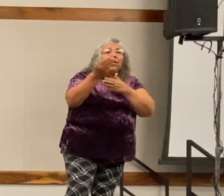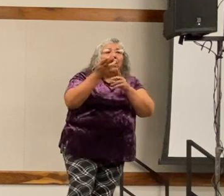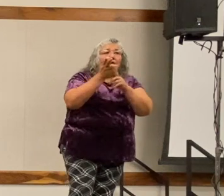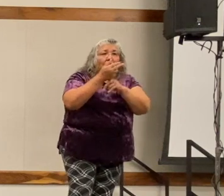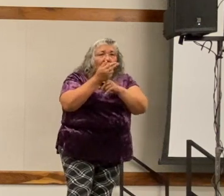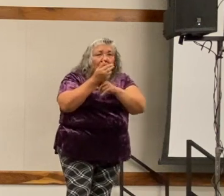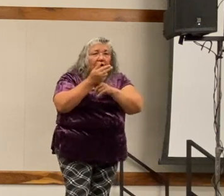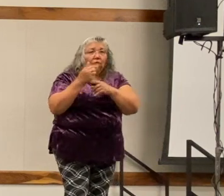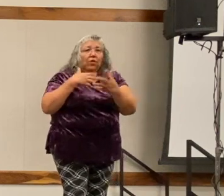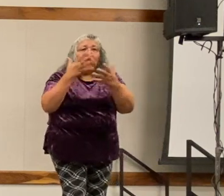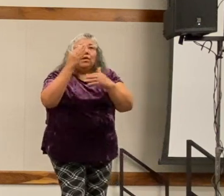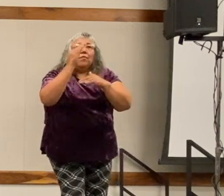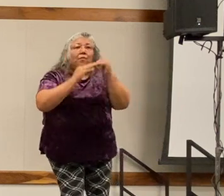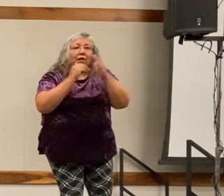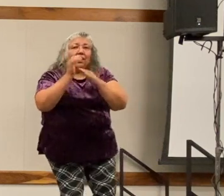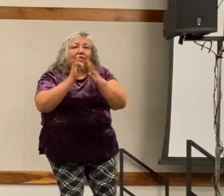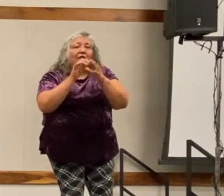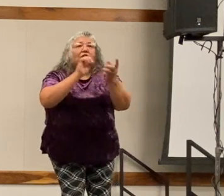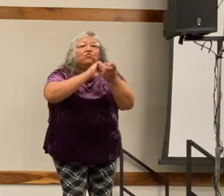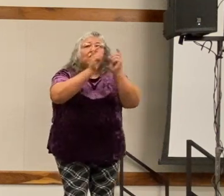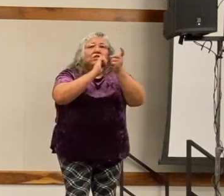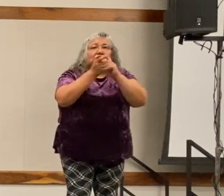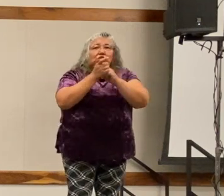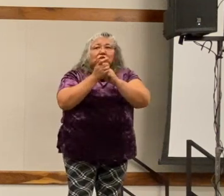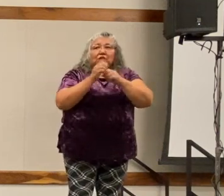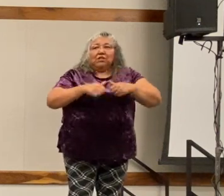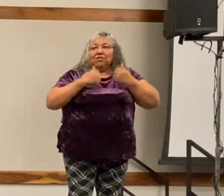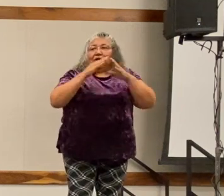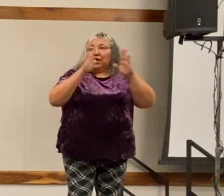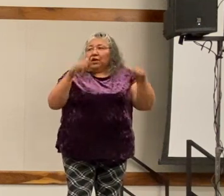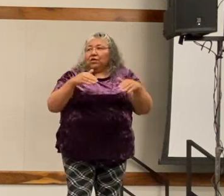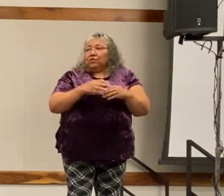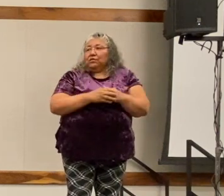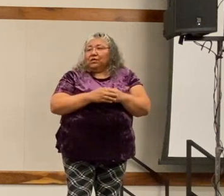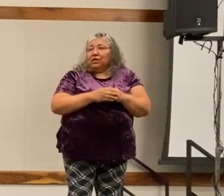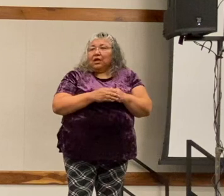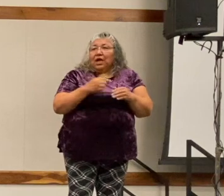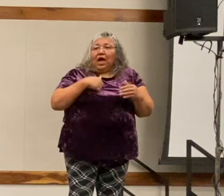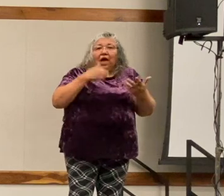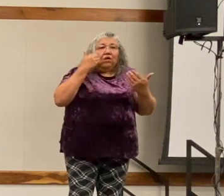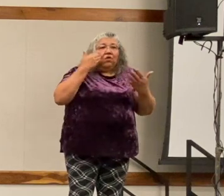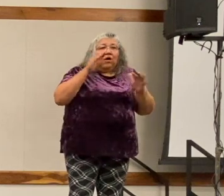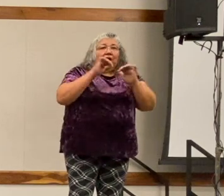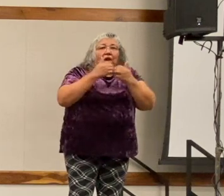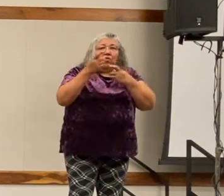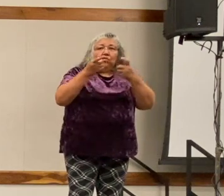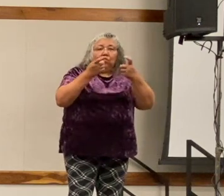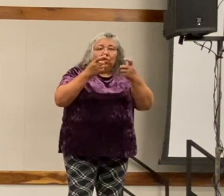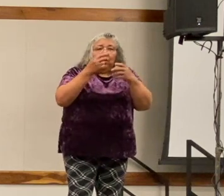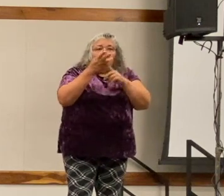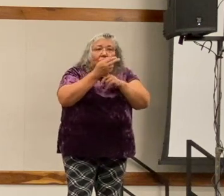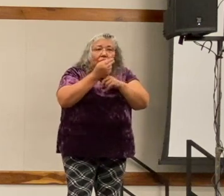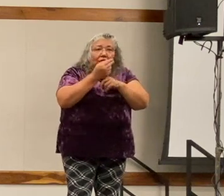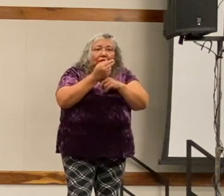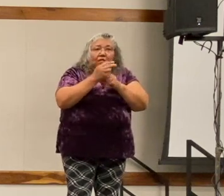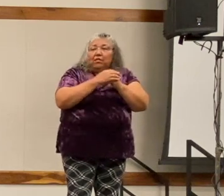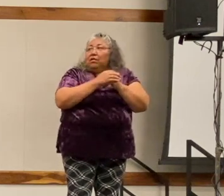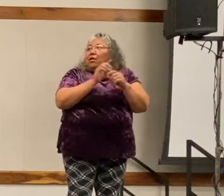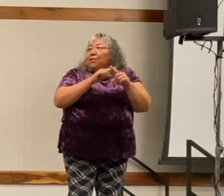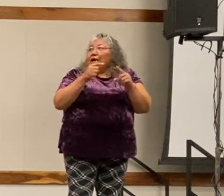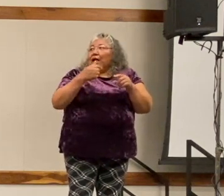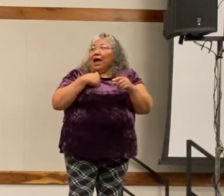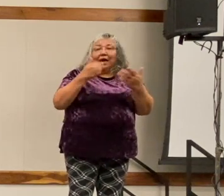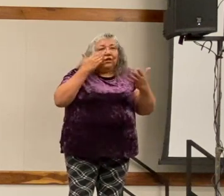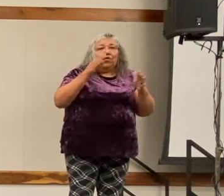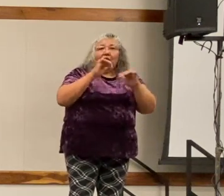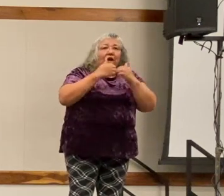hotel, and we want to make that a transitional living house. Here's the thing. I don't know how to run a hotel, but I didn't